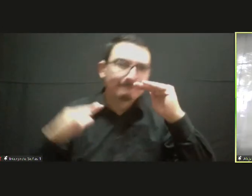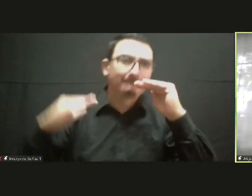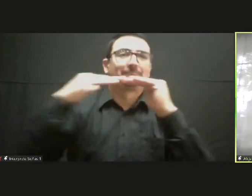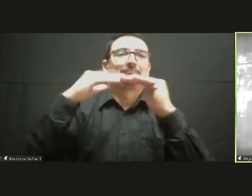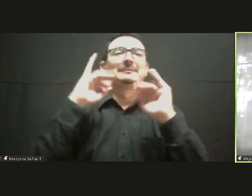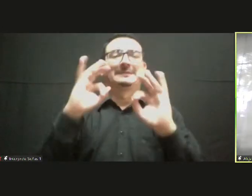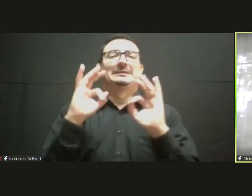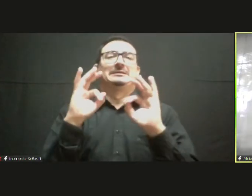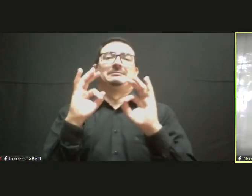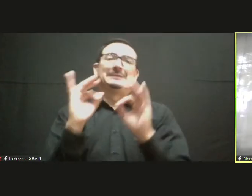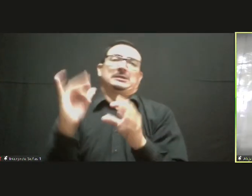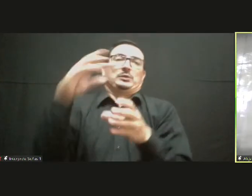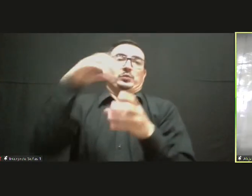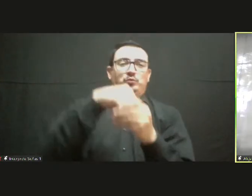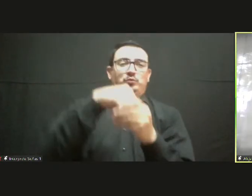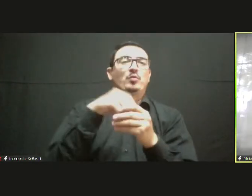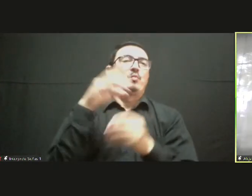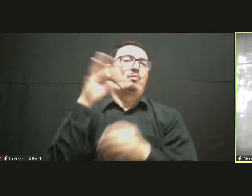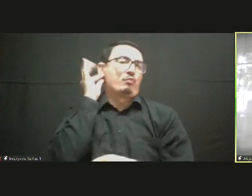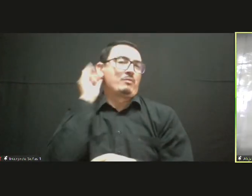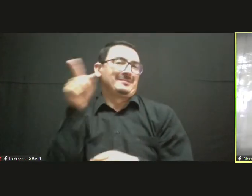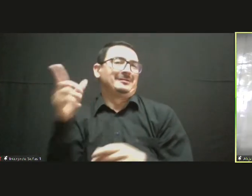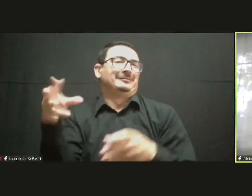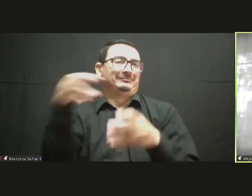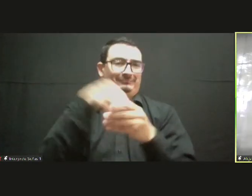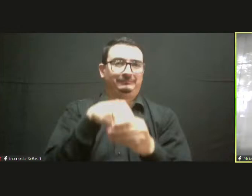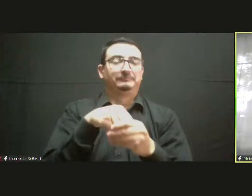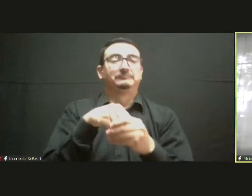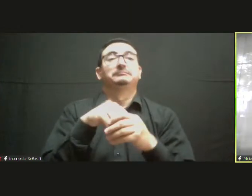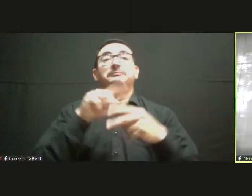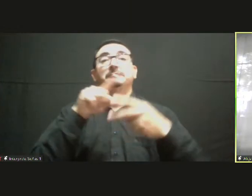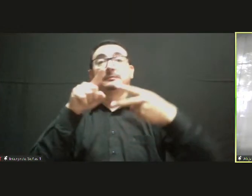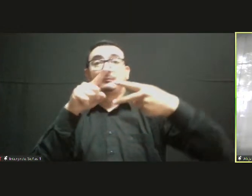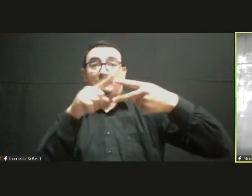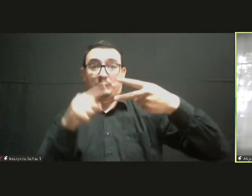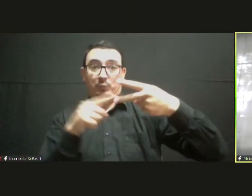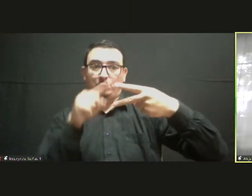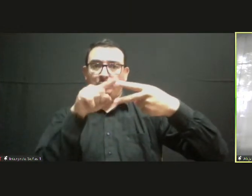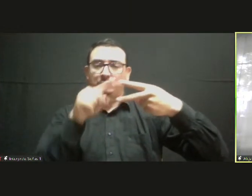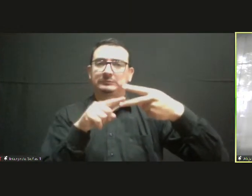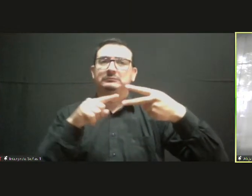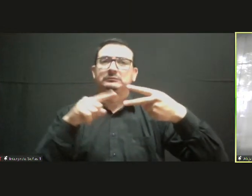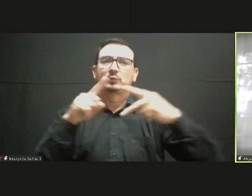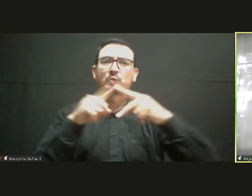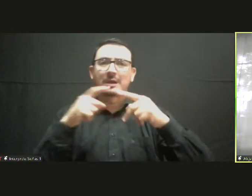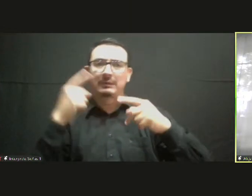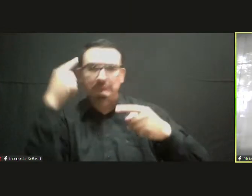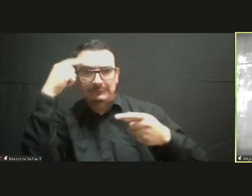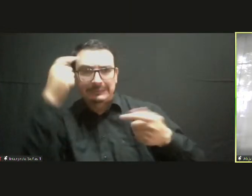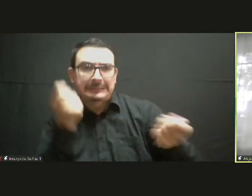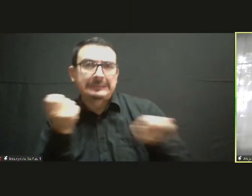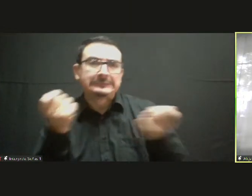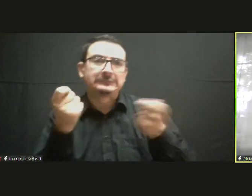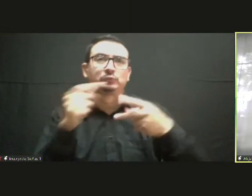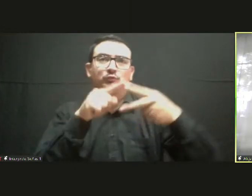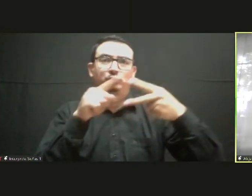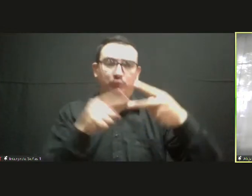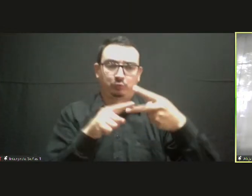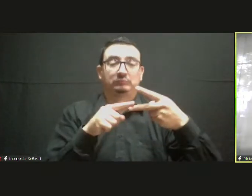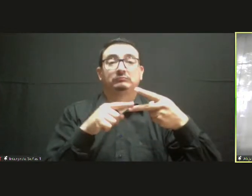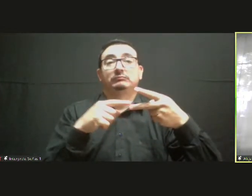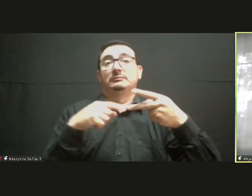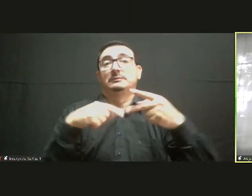2 tools, and they can be seen in our website. The first one, which I want to refer, is the